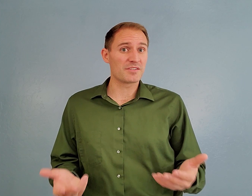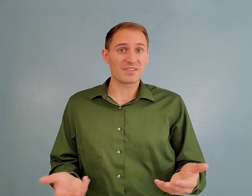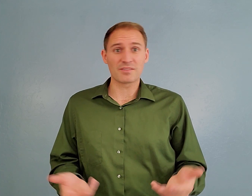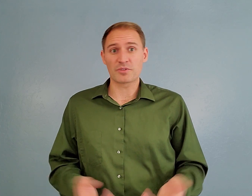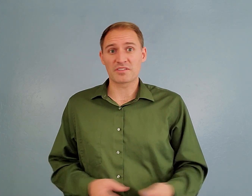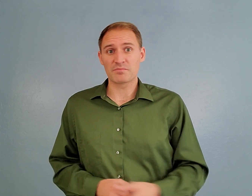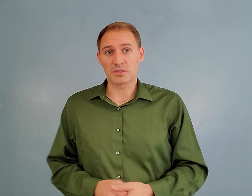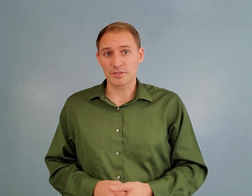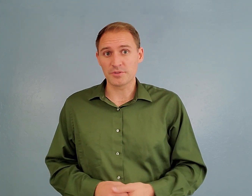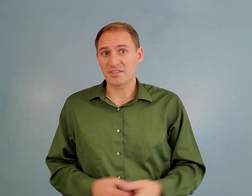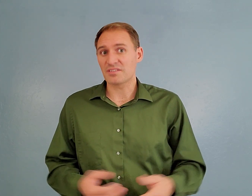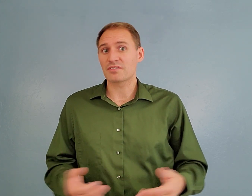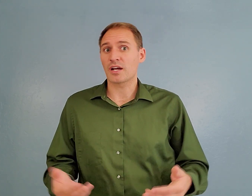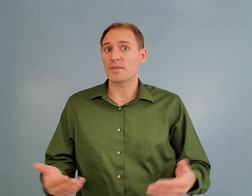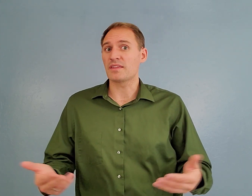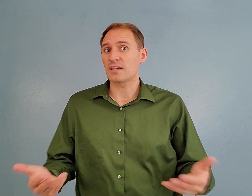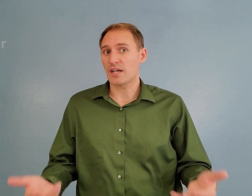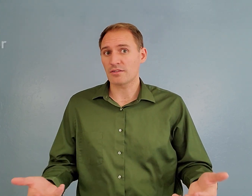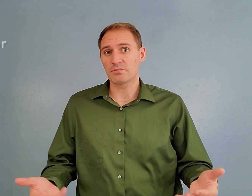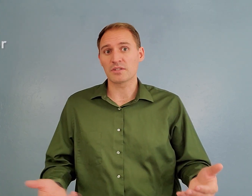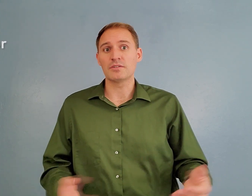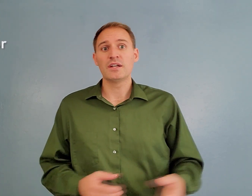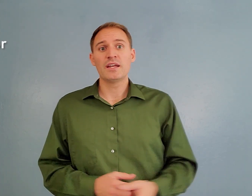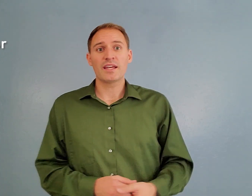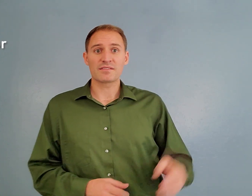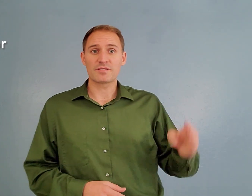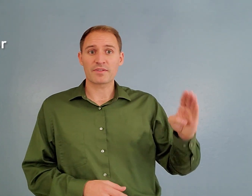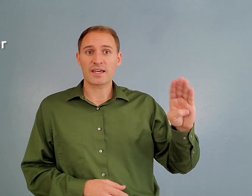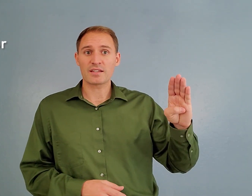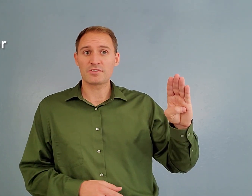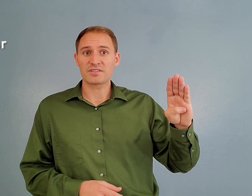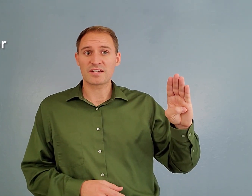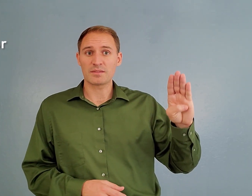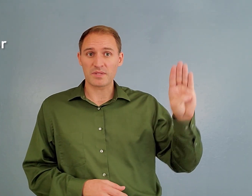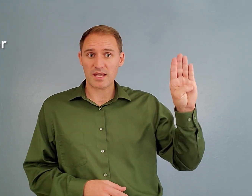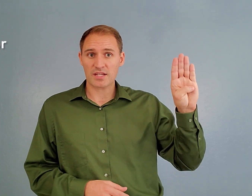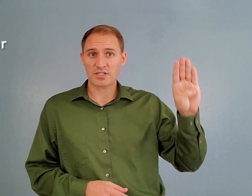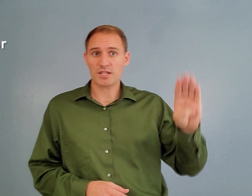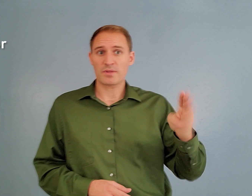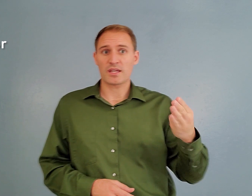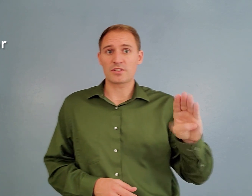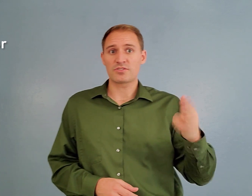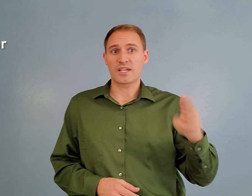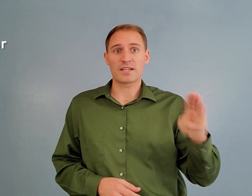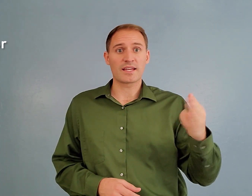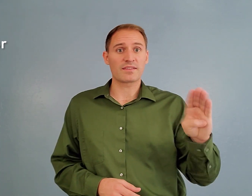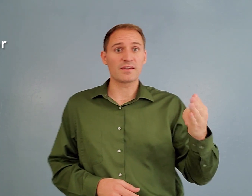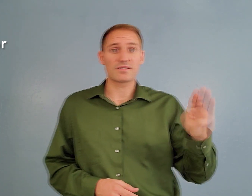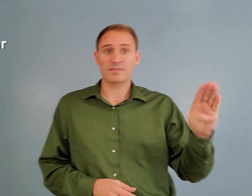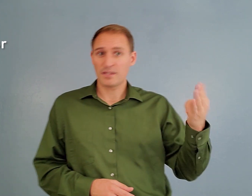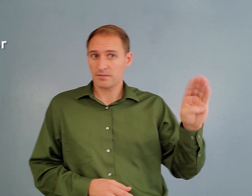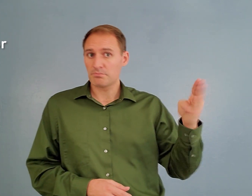using the word blue is describing the color blue. And so for that, you just take the B hand shape and you shake it like this,